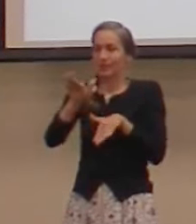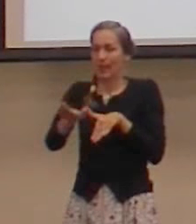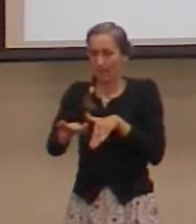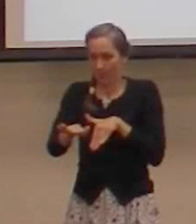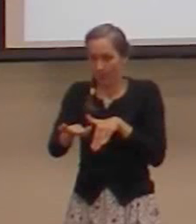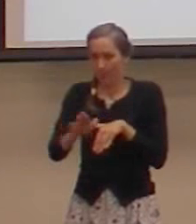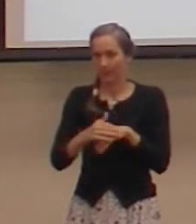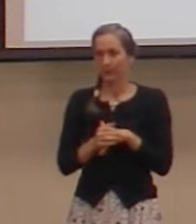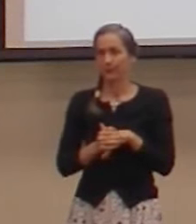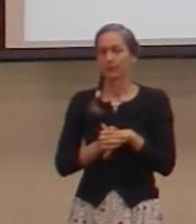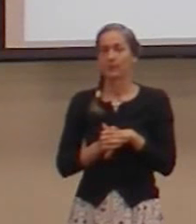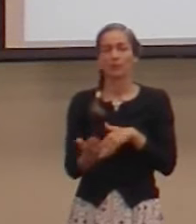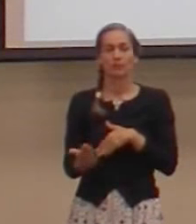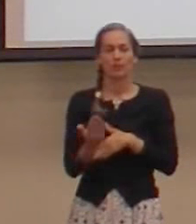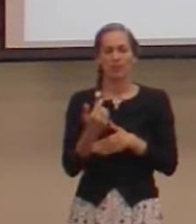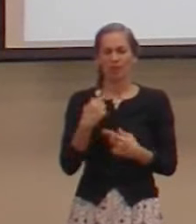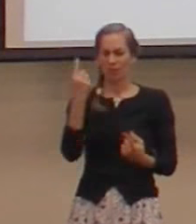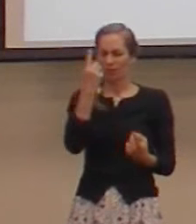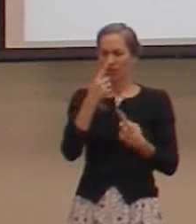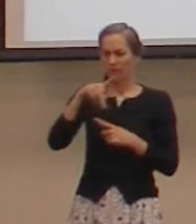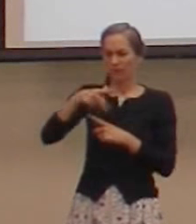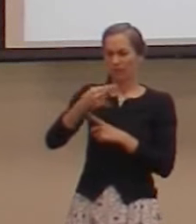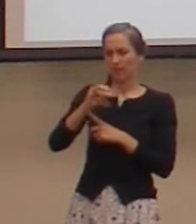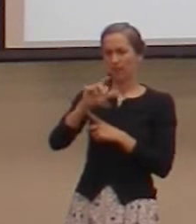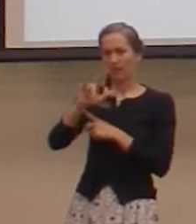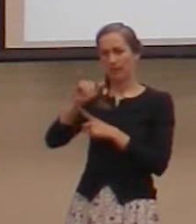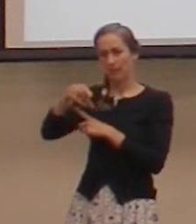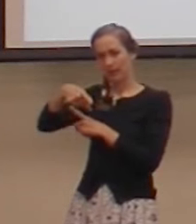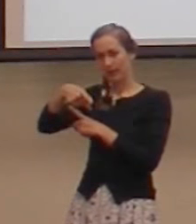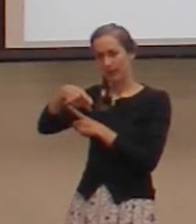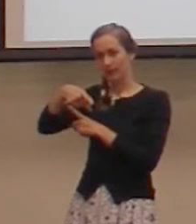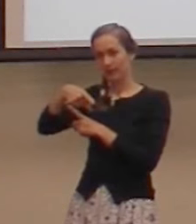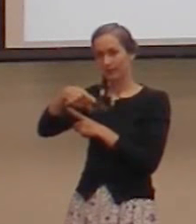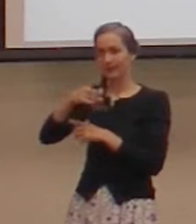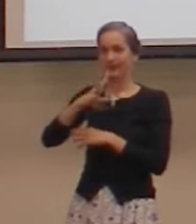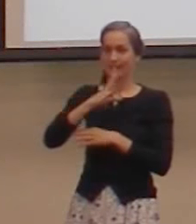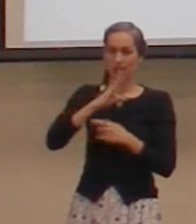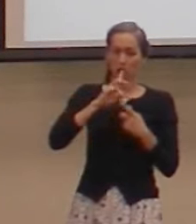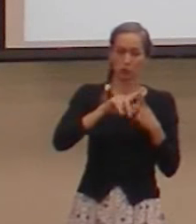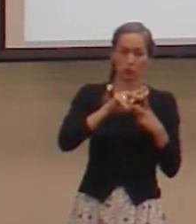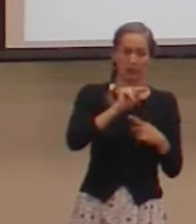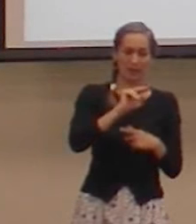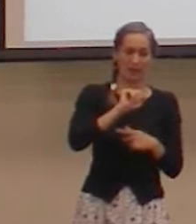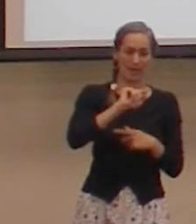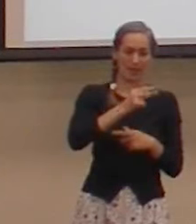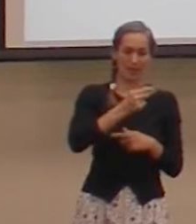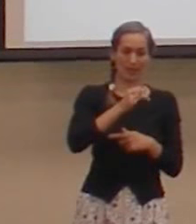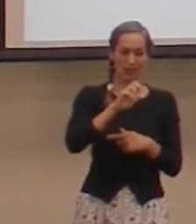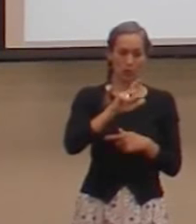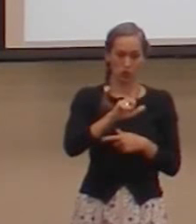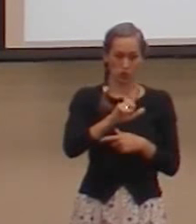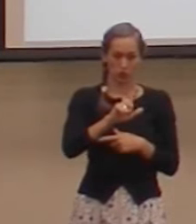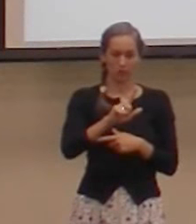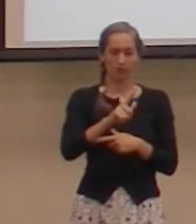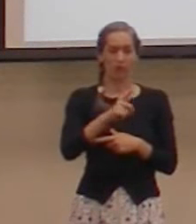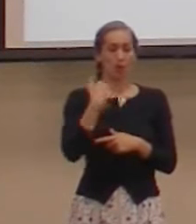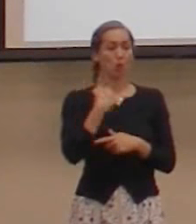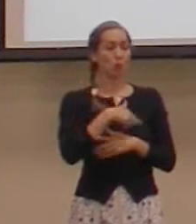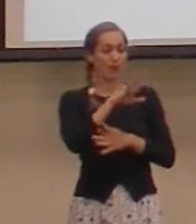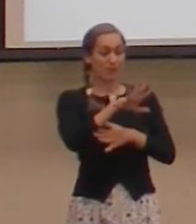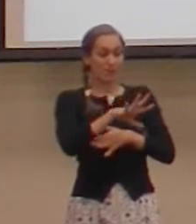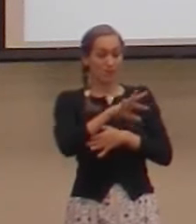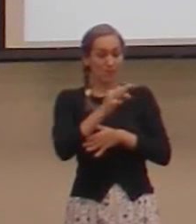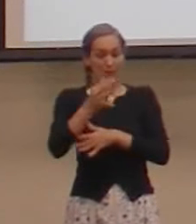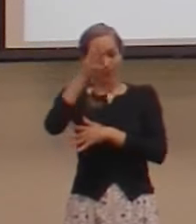morning about Philip whenever he goes and he talks to Nathaniel, and he says, "Hey, we found the guy from Nazareth." And